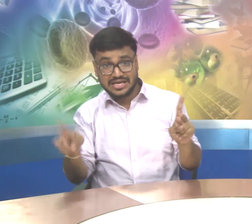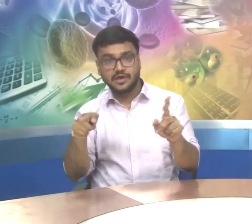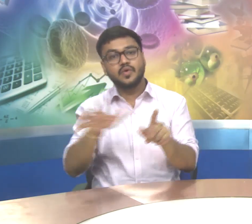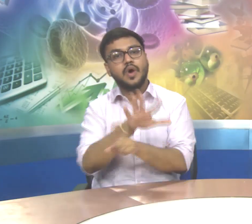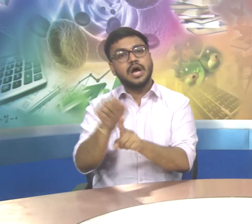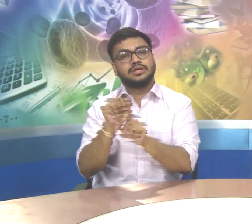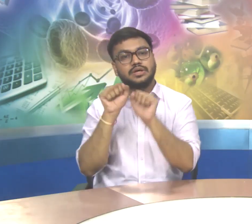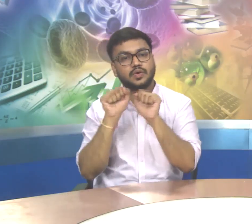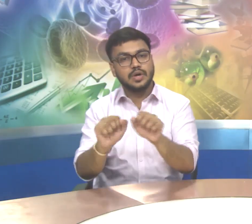aquaculture,